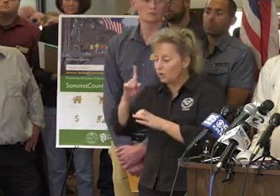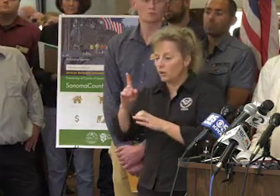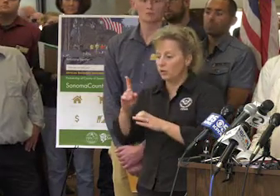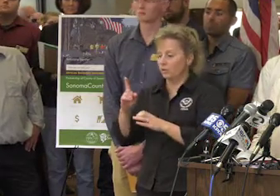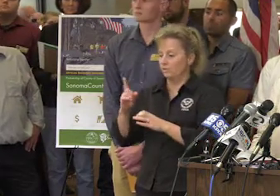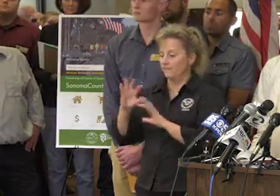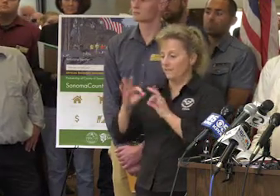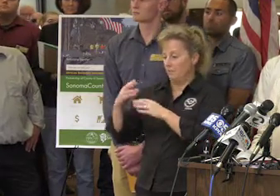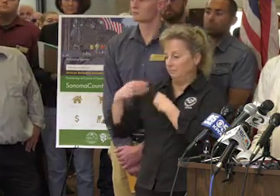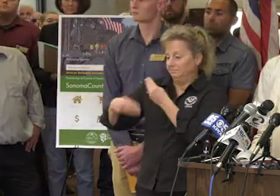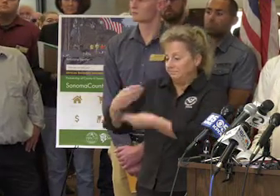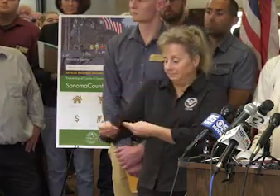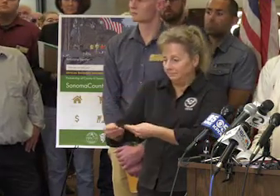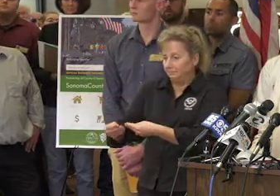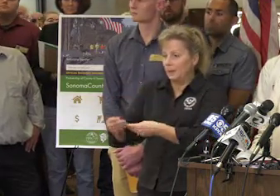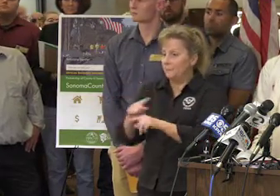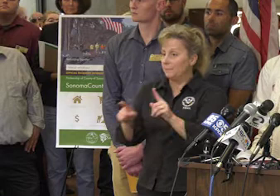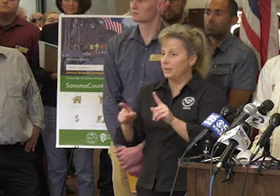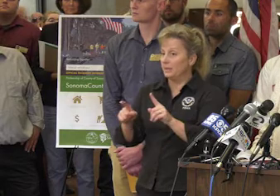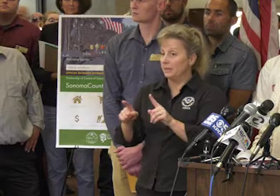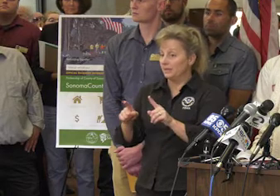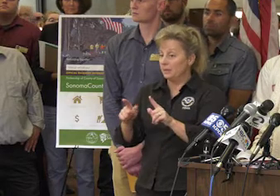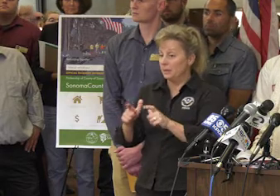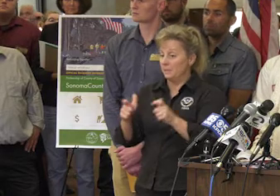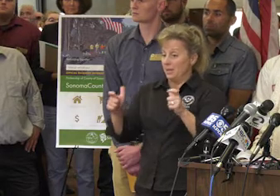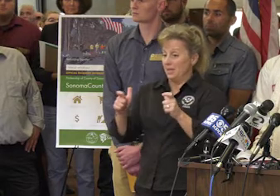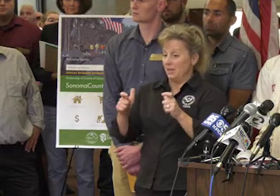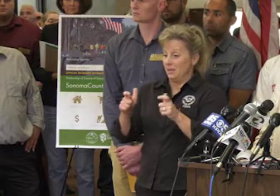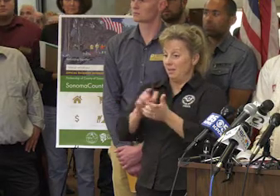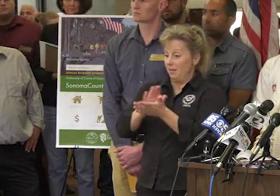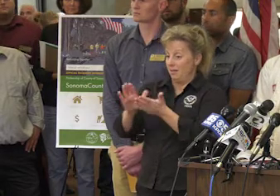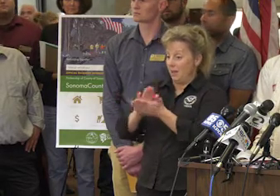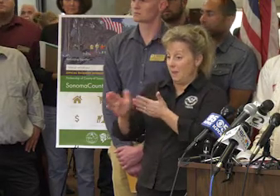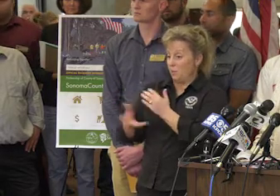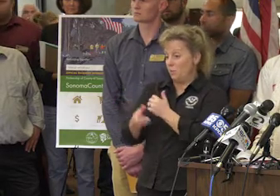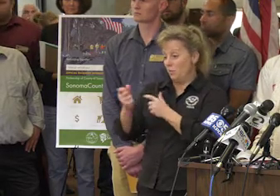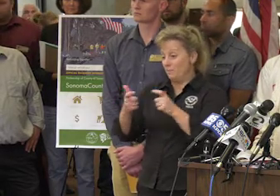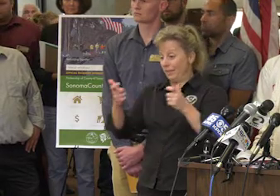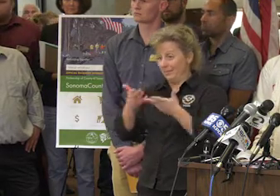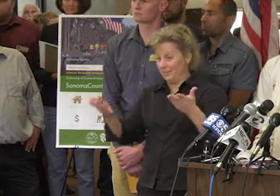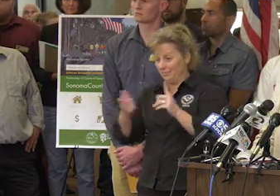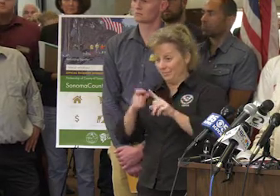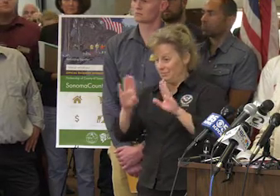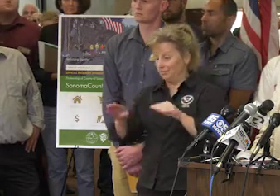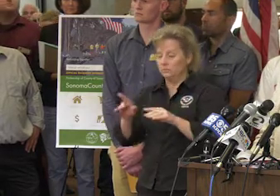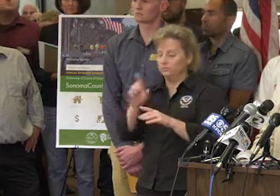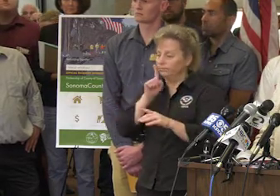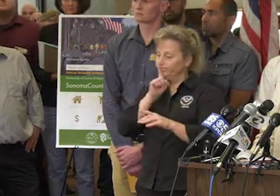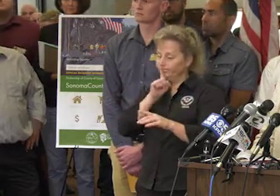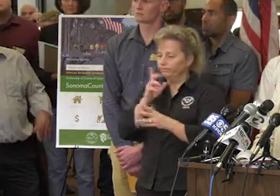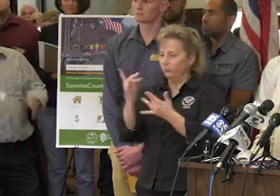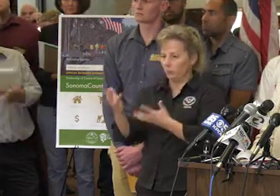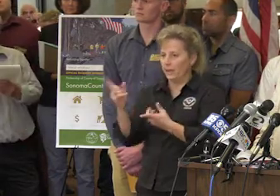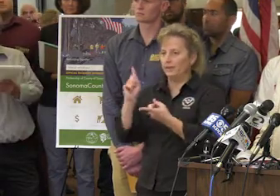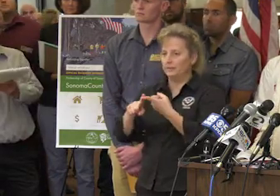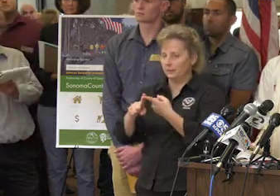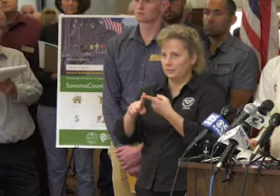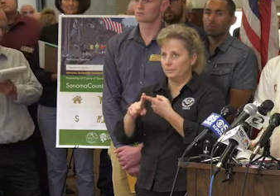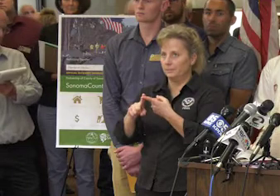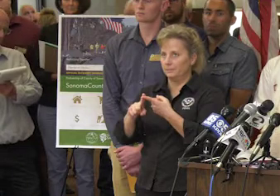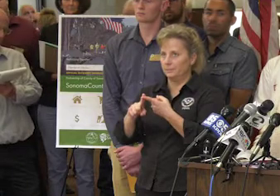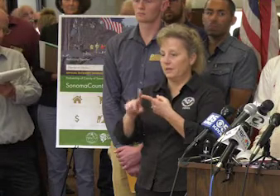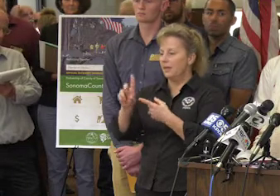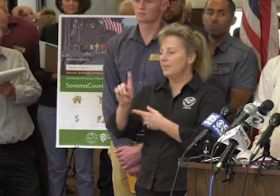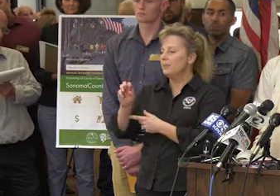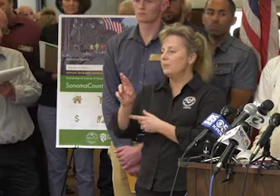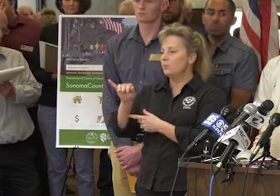heirlooms, but we're asking that no one do large-scale debris removal until we've had a chance to make sure that the way the